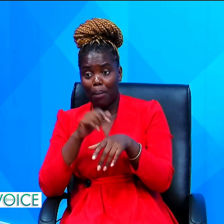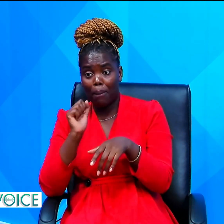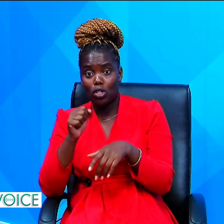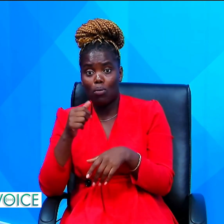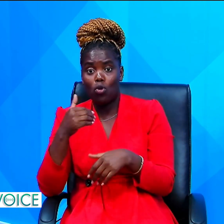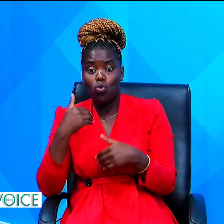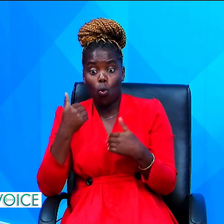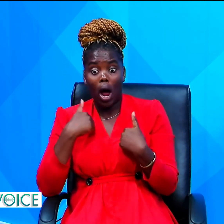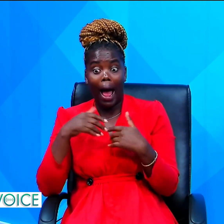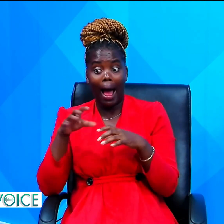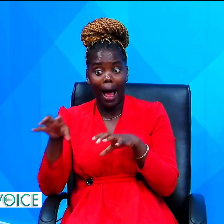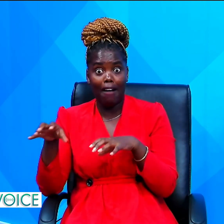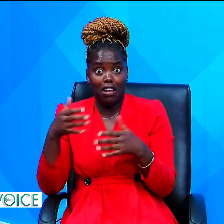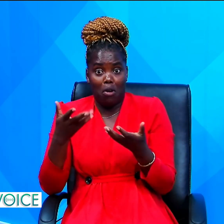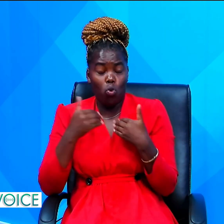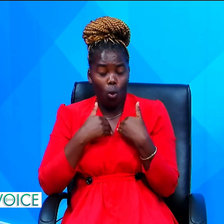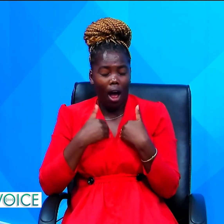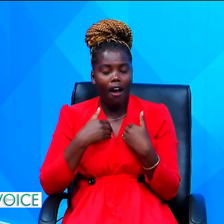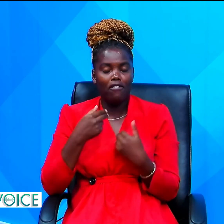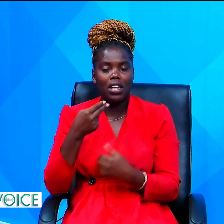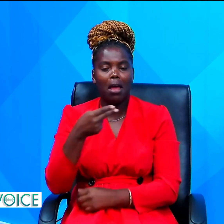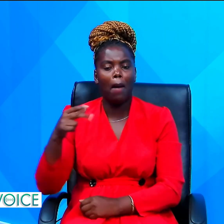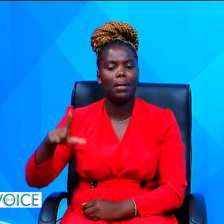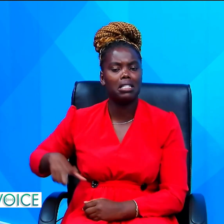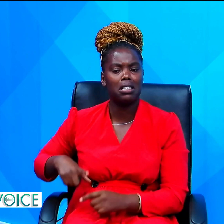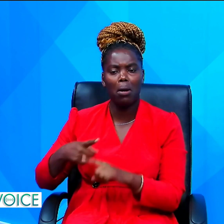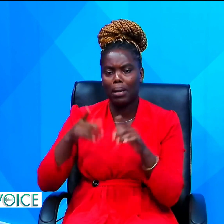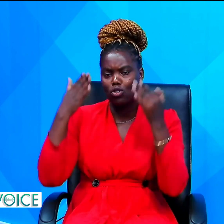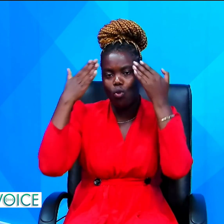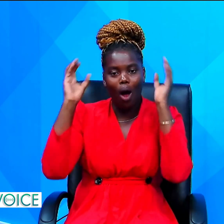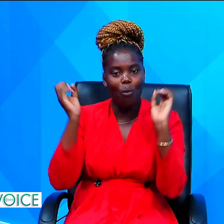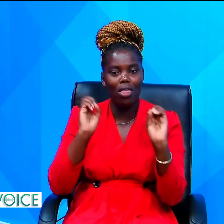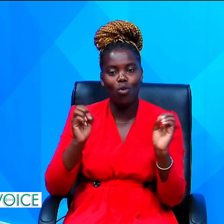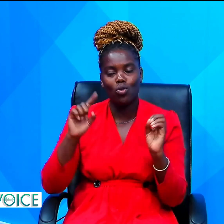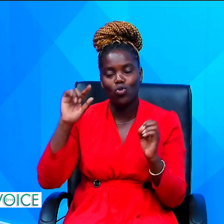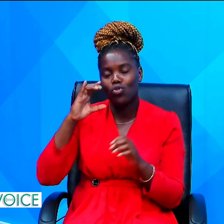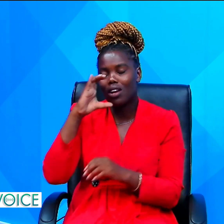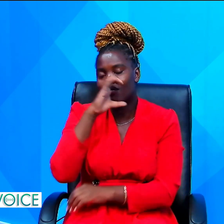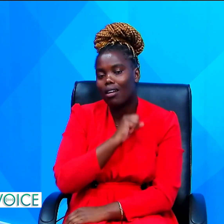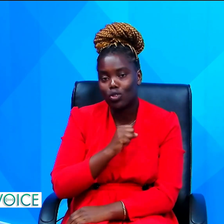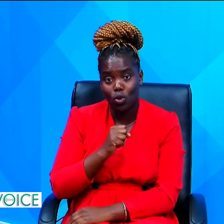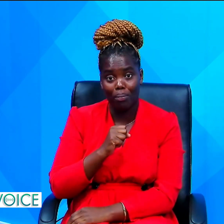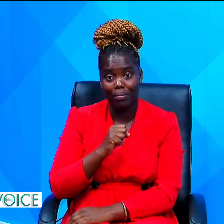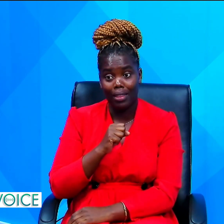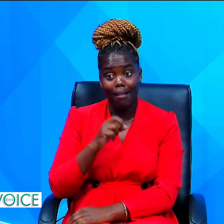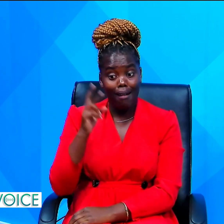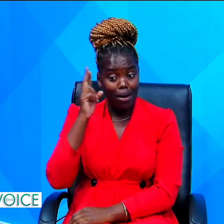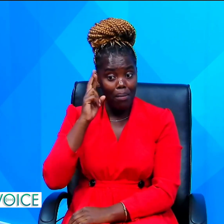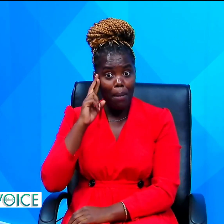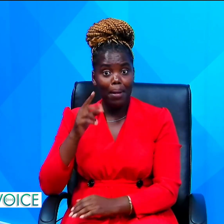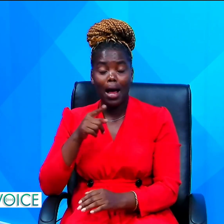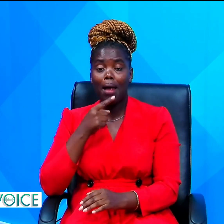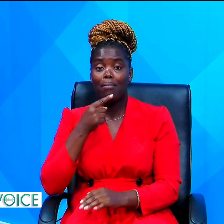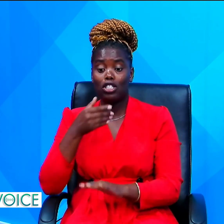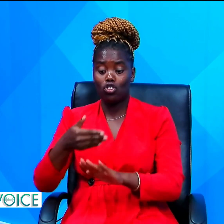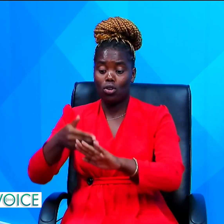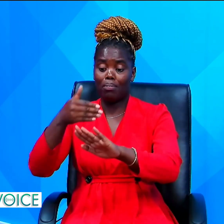can confirm if we have hepatitis, because we can be suffering without knowing. So don't